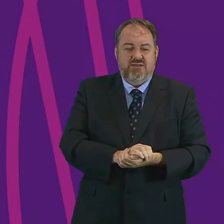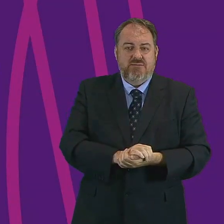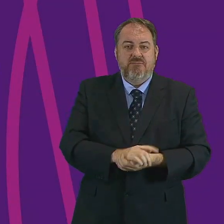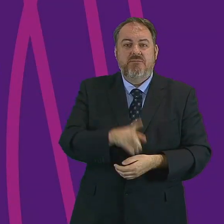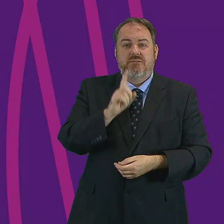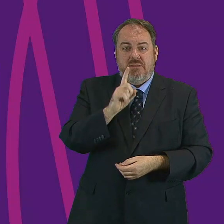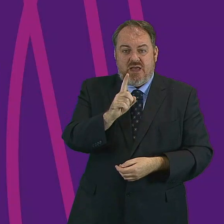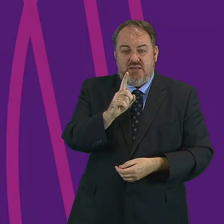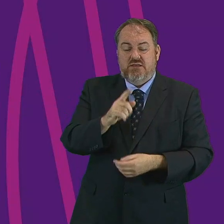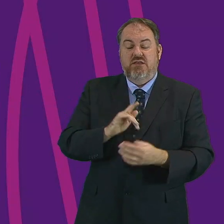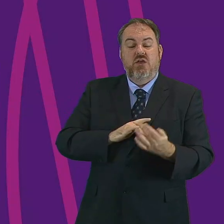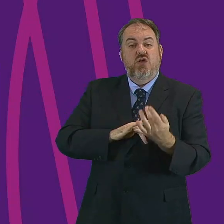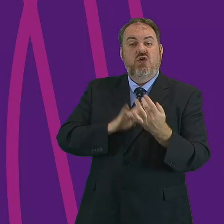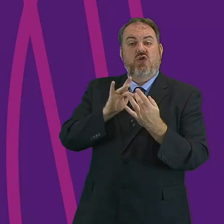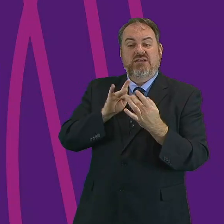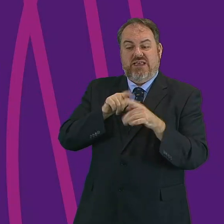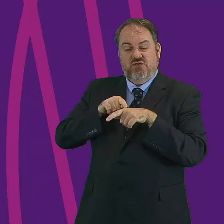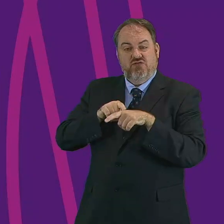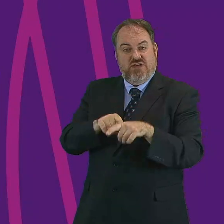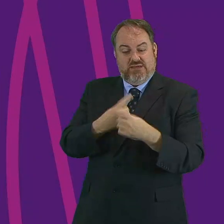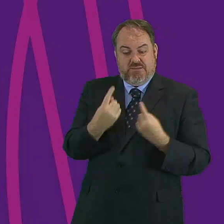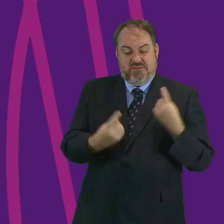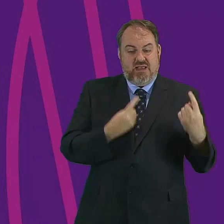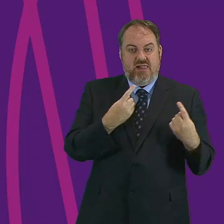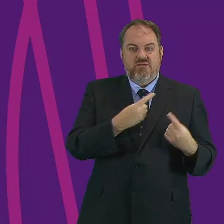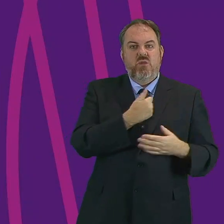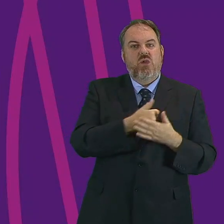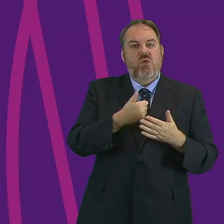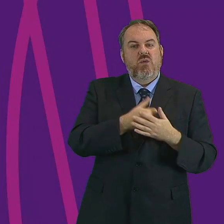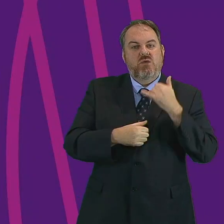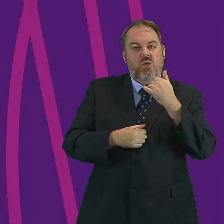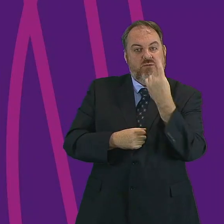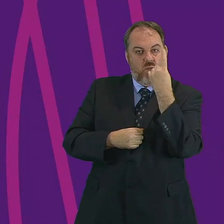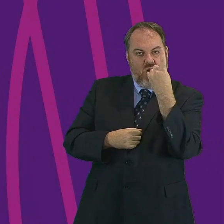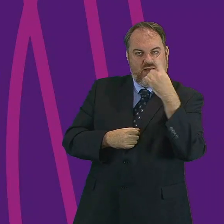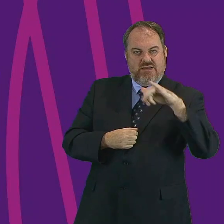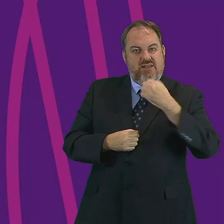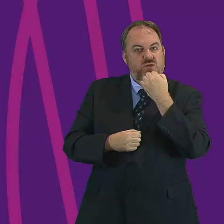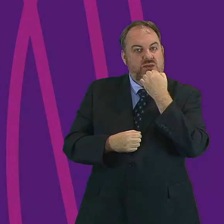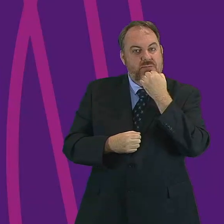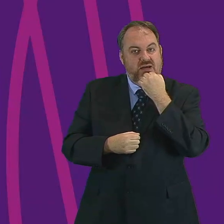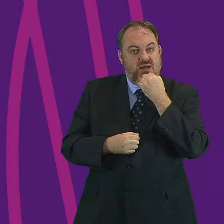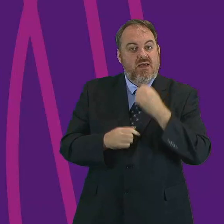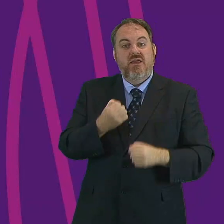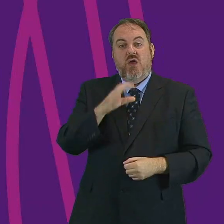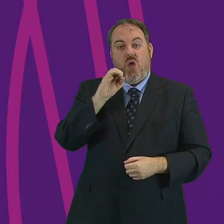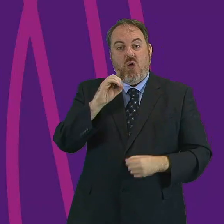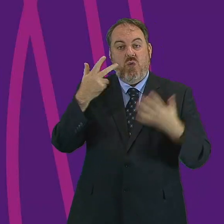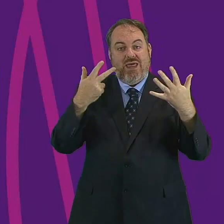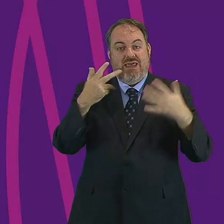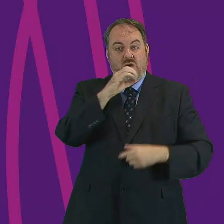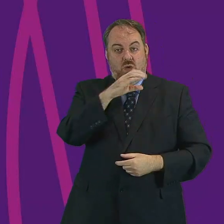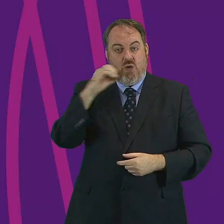small number, and it is a small number of people who will seek to exploit any circumstance for their own gain, and it is absolutely